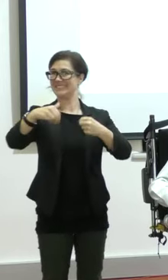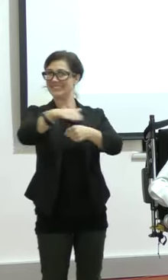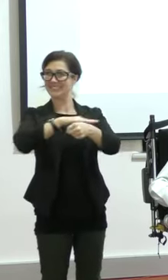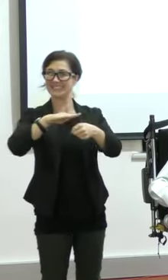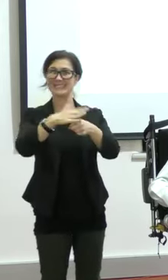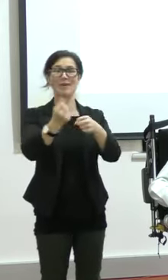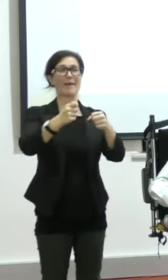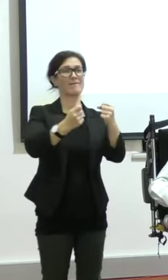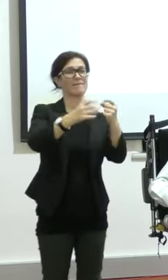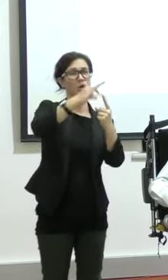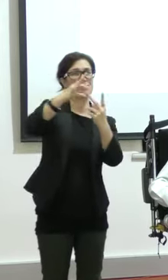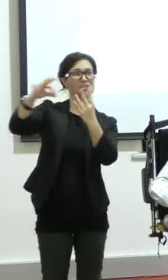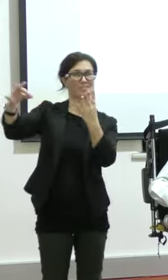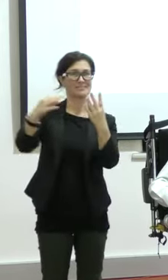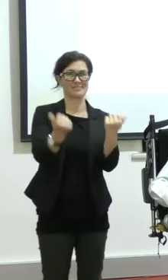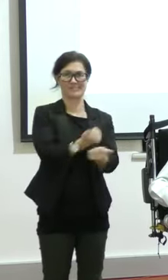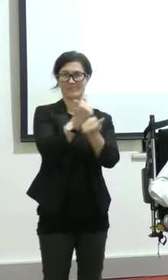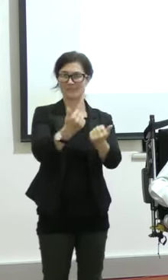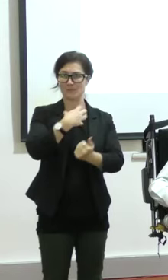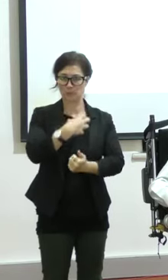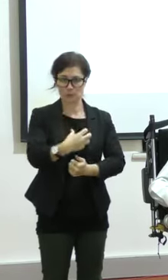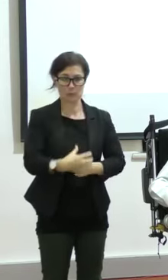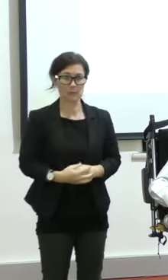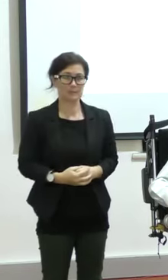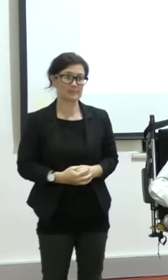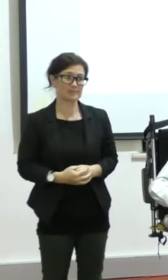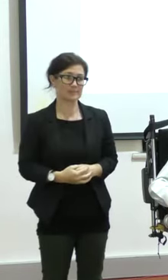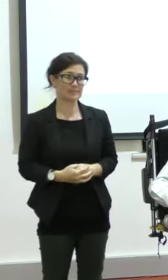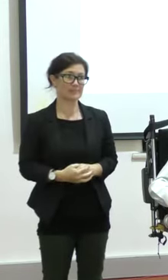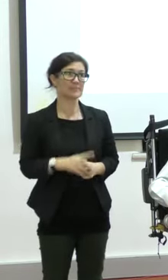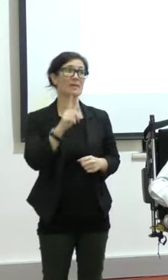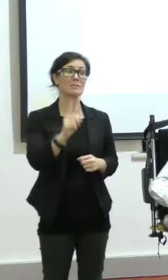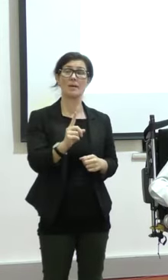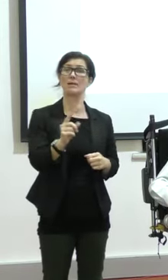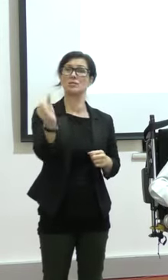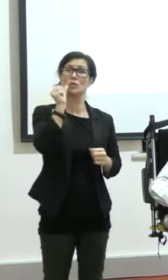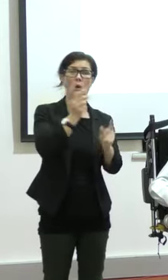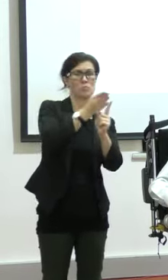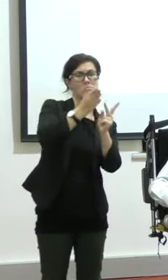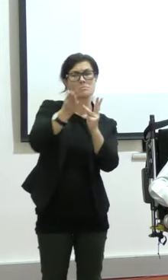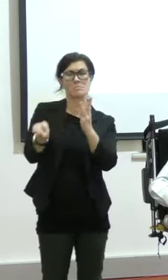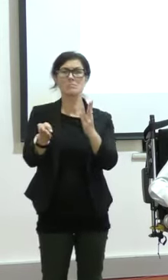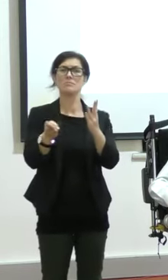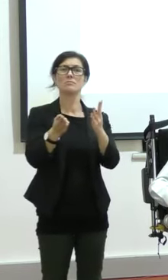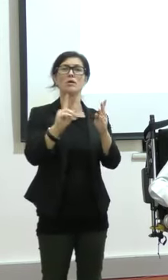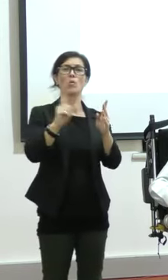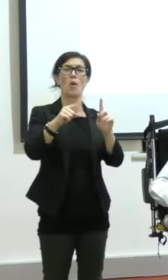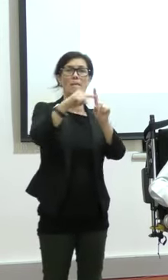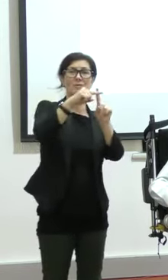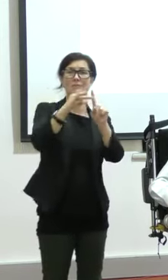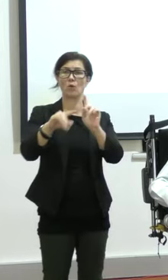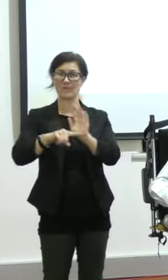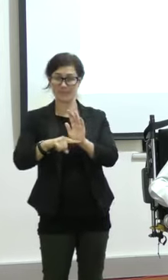people with disability. But again, knowing about these options and knowing the pros and cons is a different